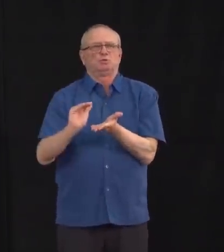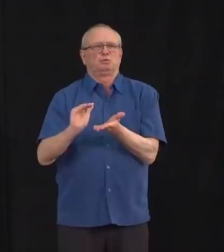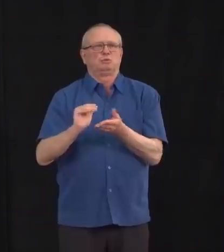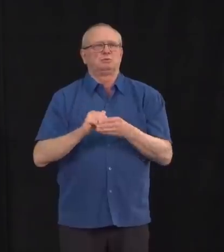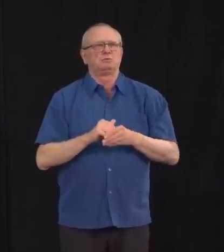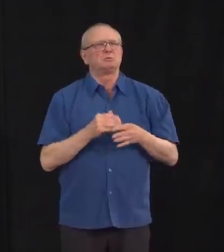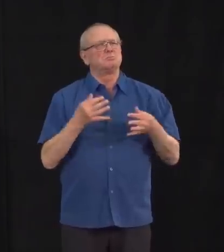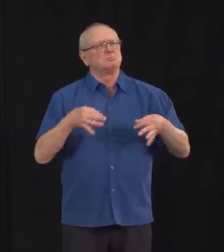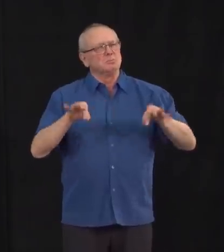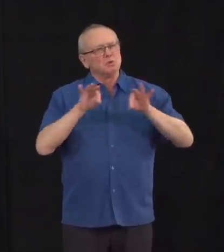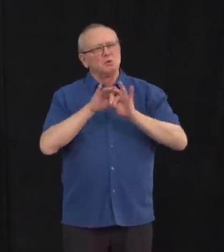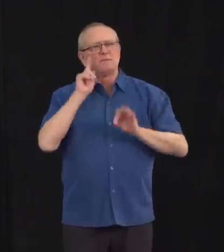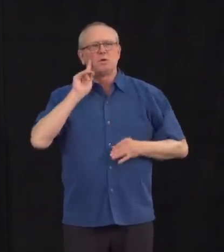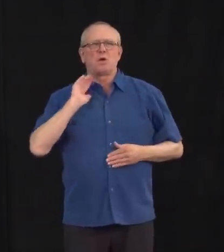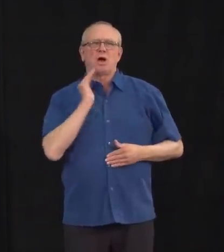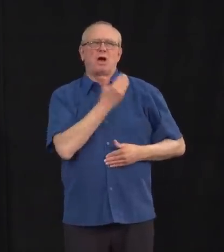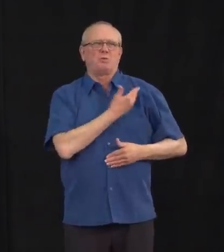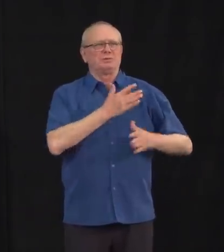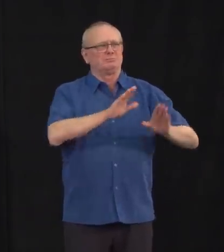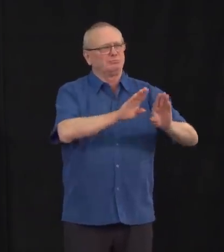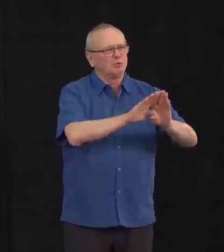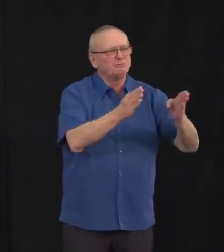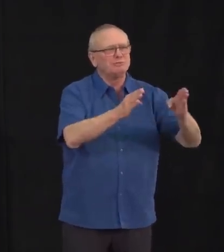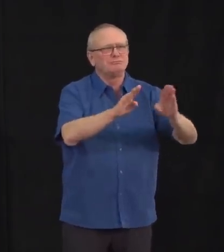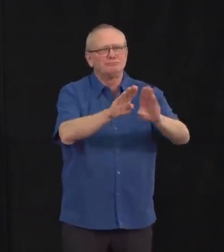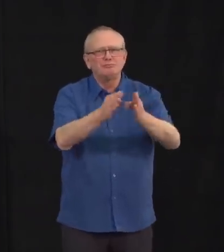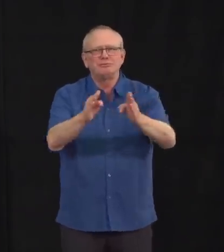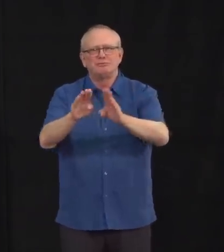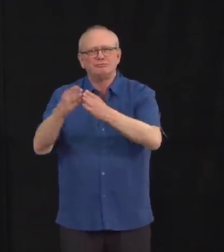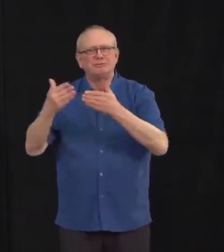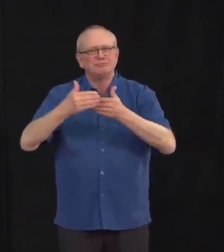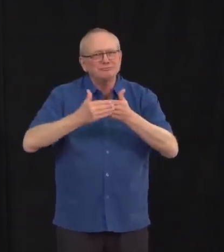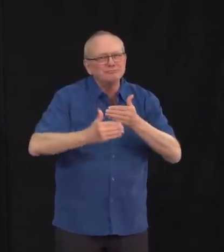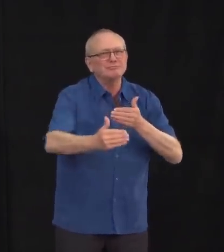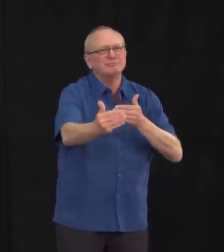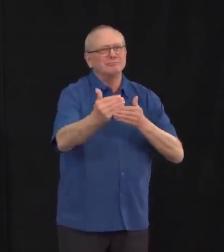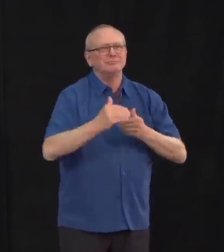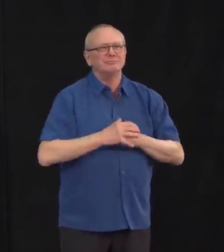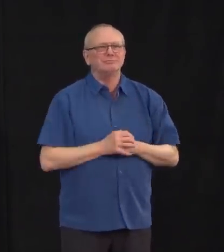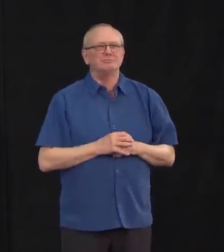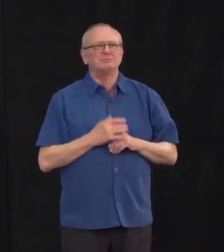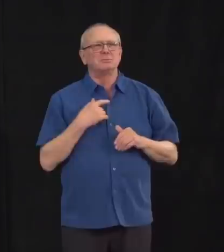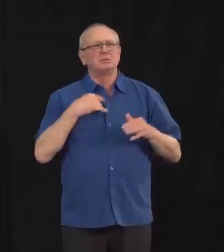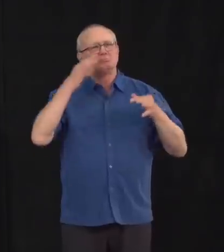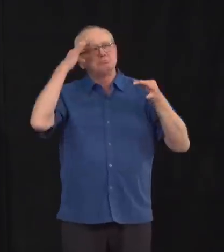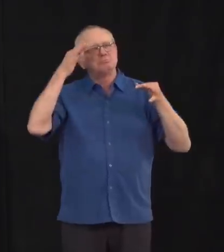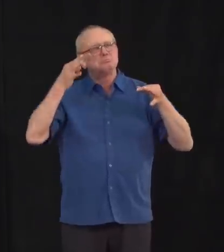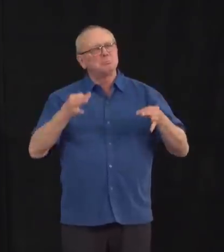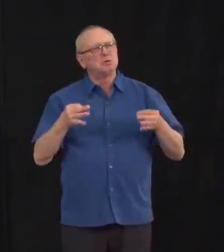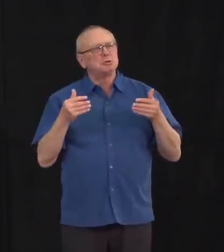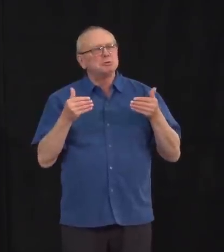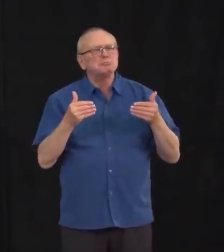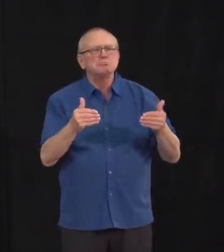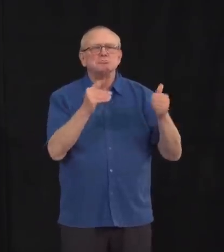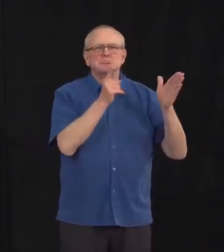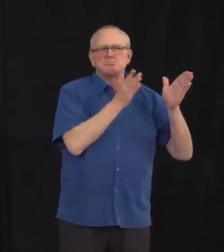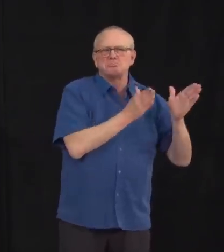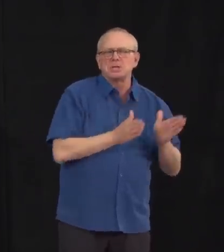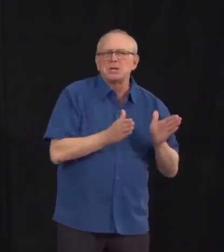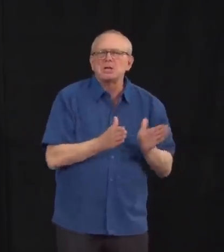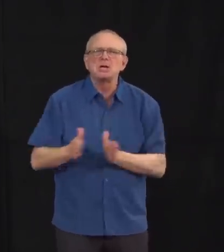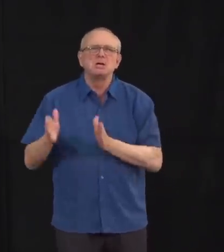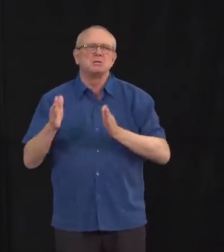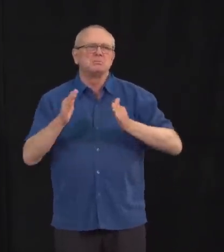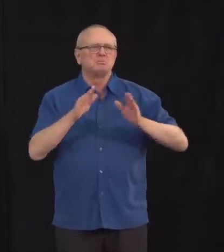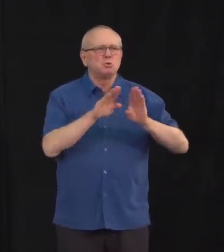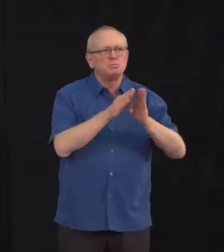decisions about reopening businesses and resuming activities require us to have the most accurate and detailed information